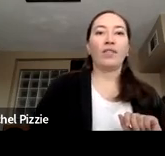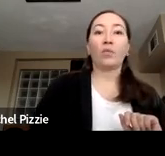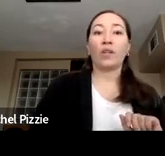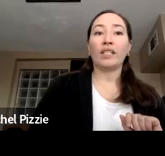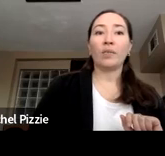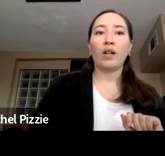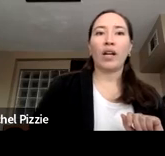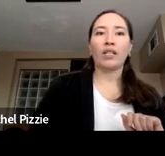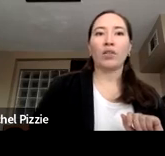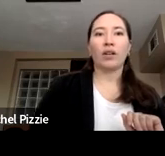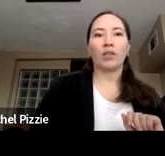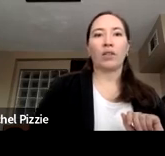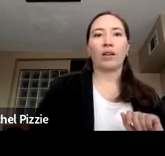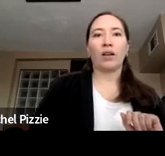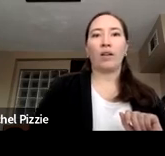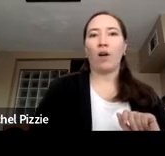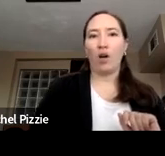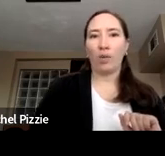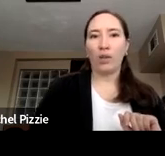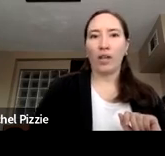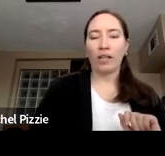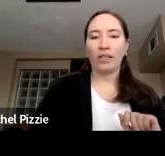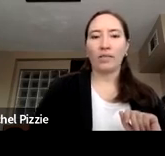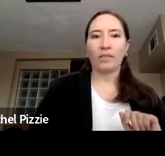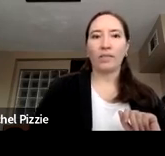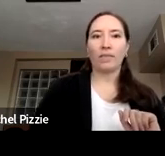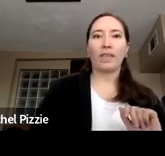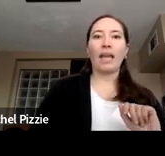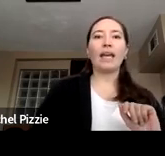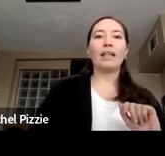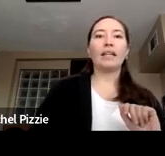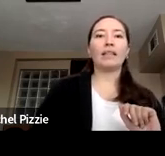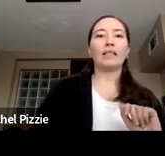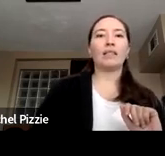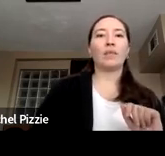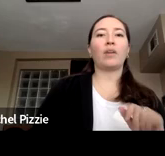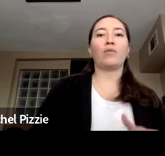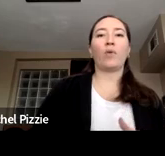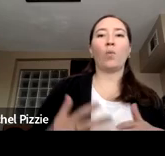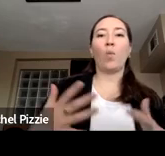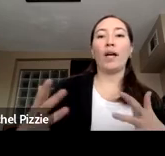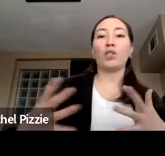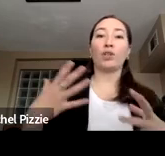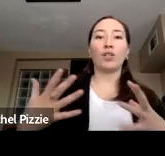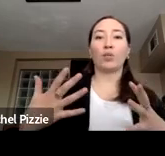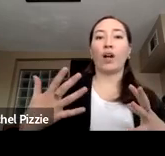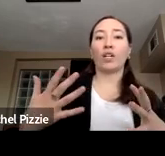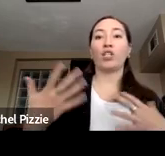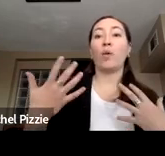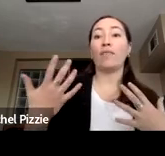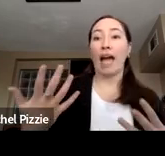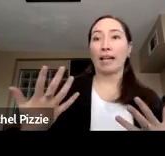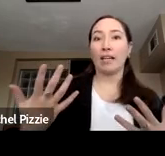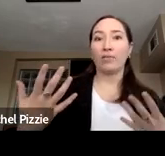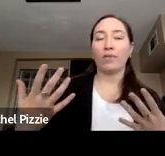You'll have some recent projects. You can also click on all projects. And it lists a summary of what surveys or